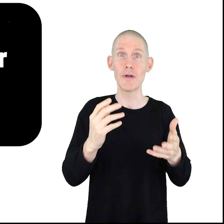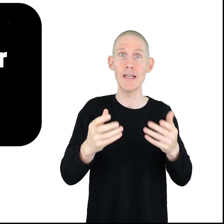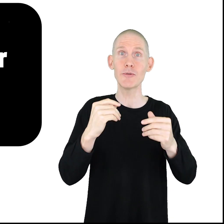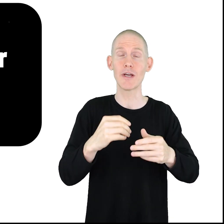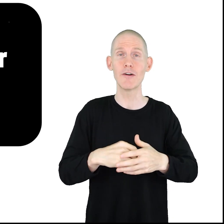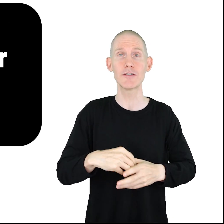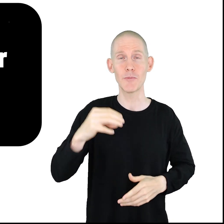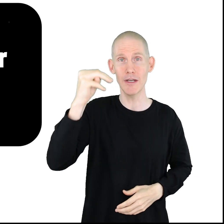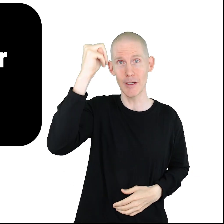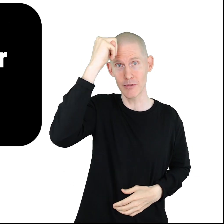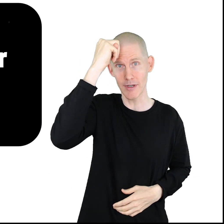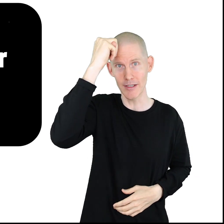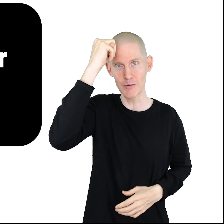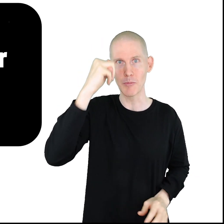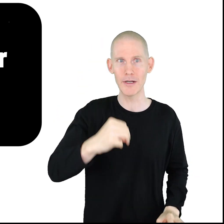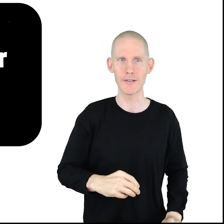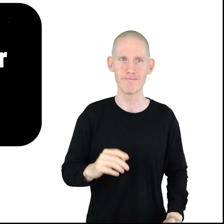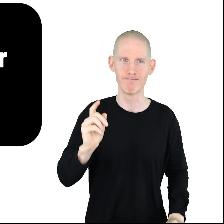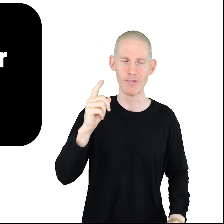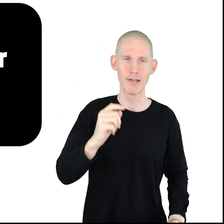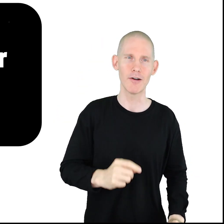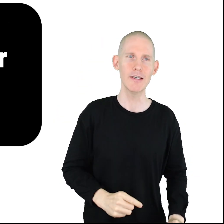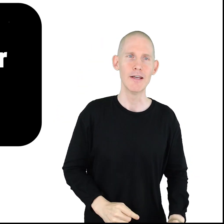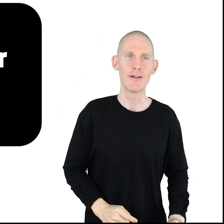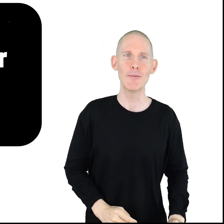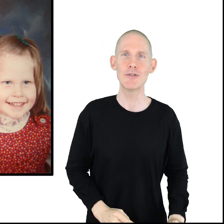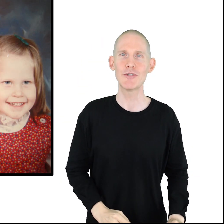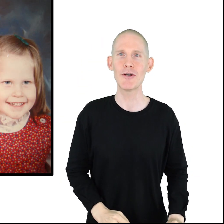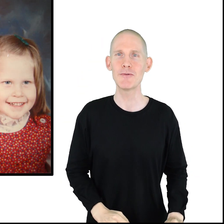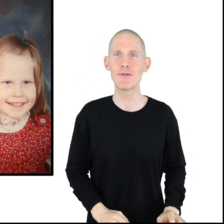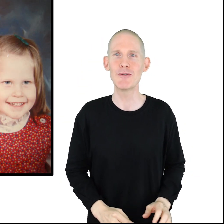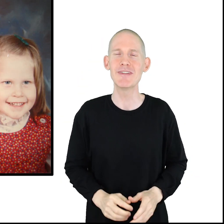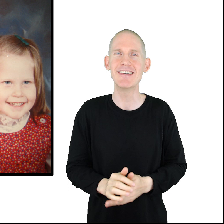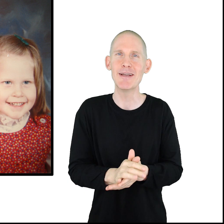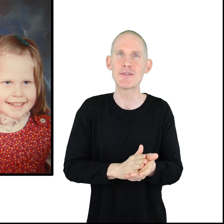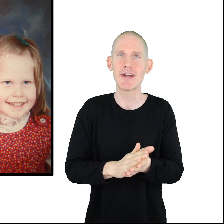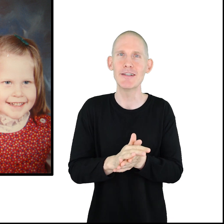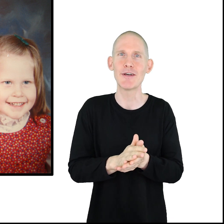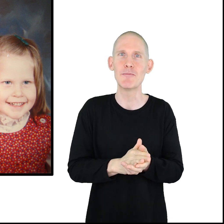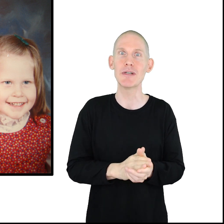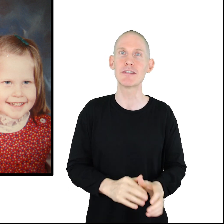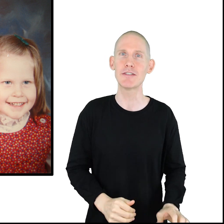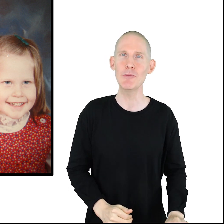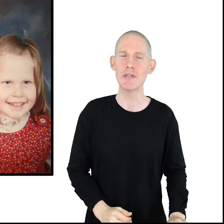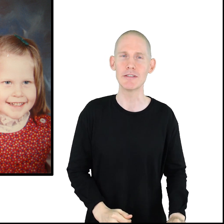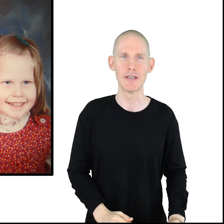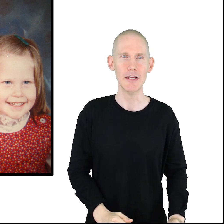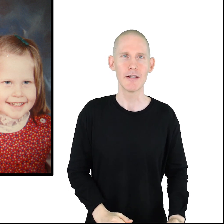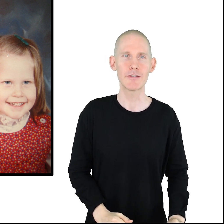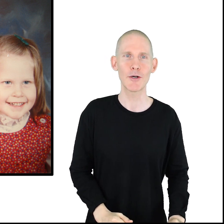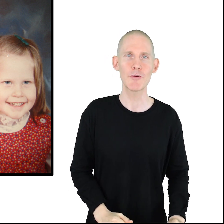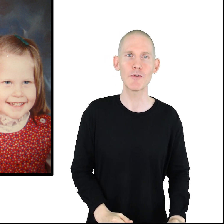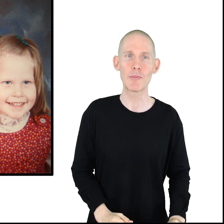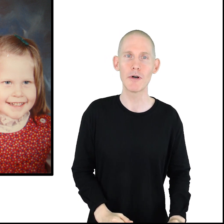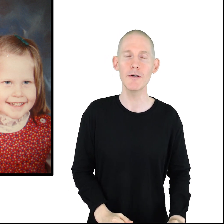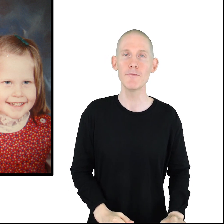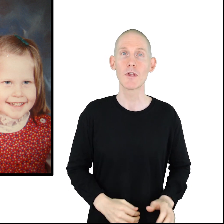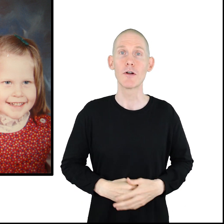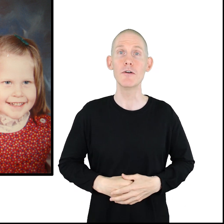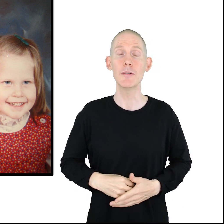a name sign. So my name sign is Michael. Right. Let me share with you the name signs of my siblings. Let's start with Roberta. Her name